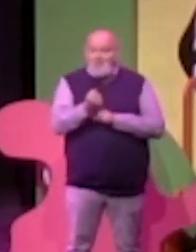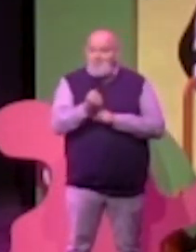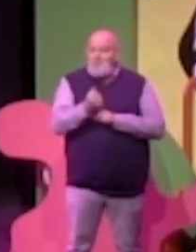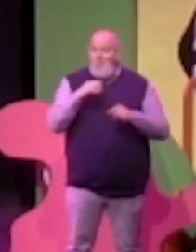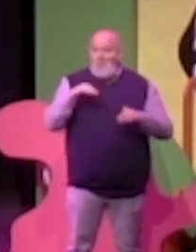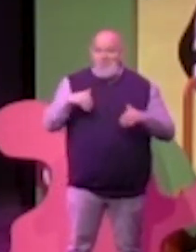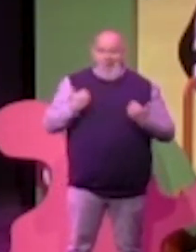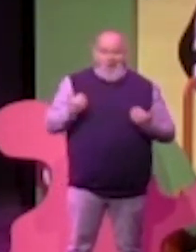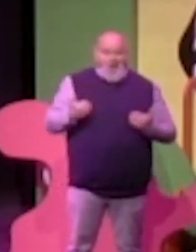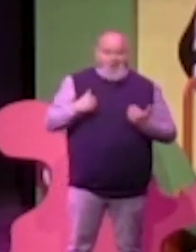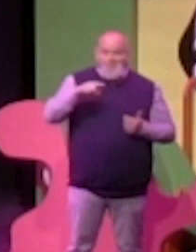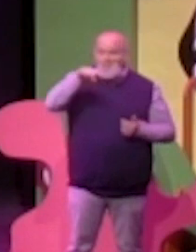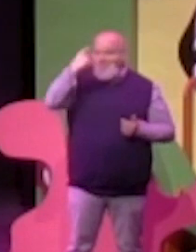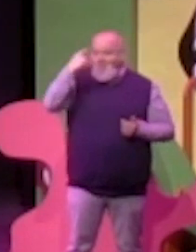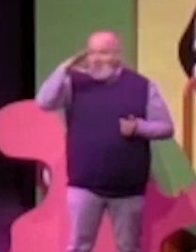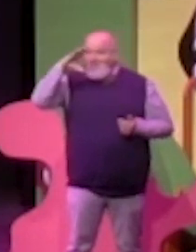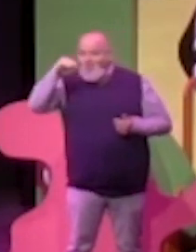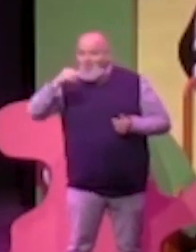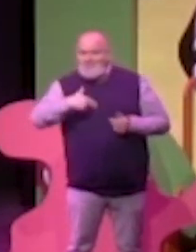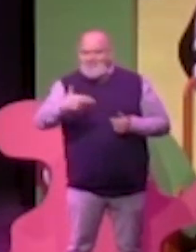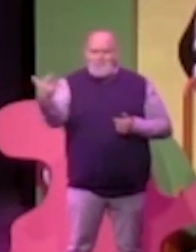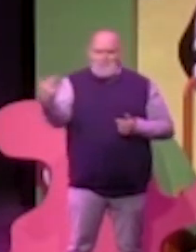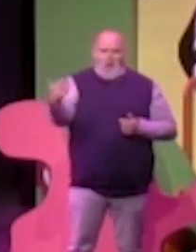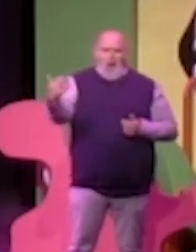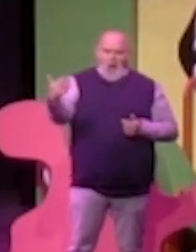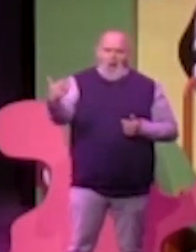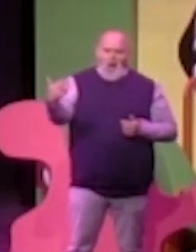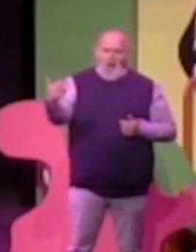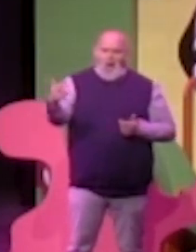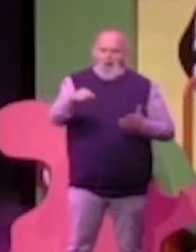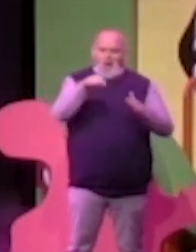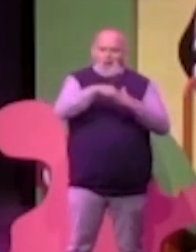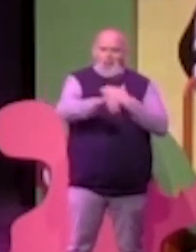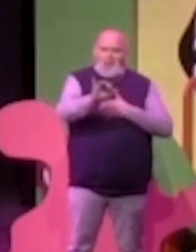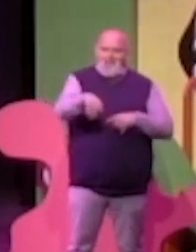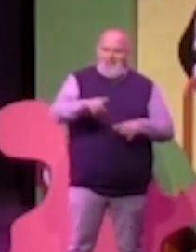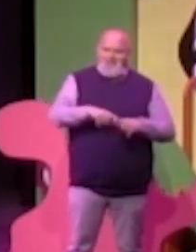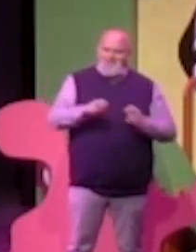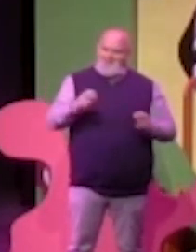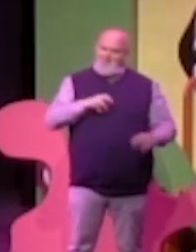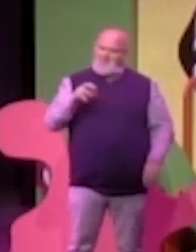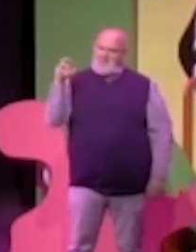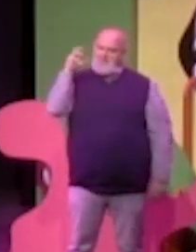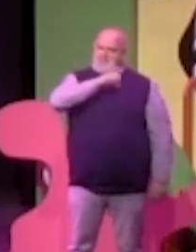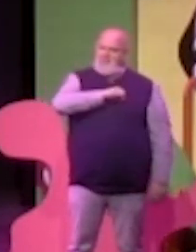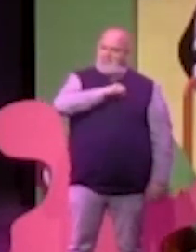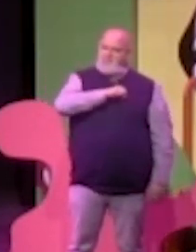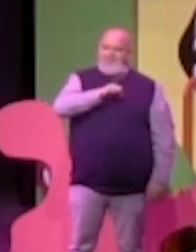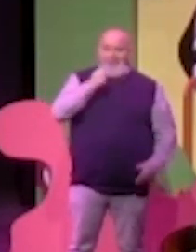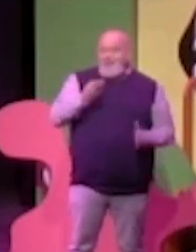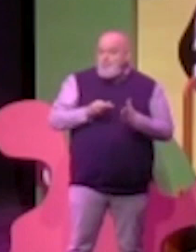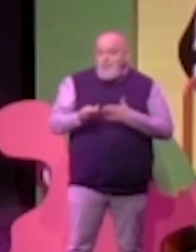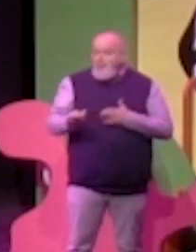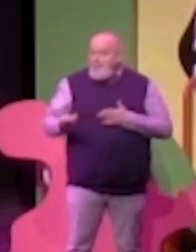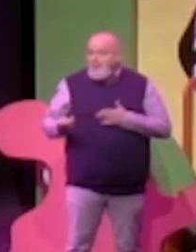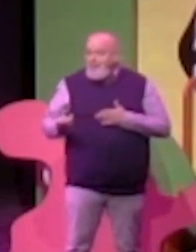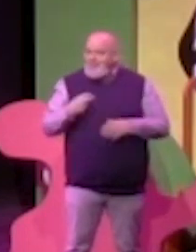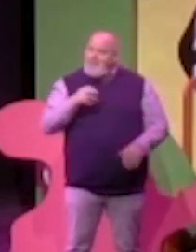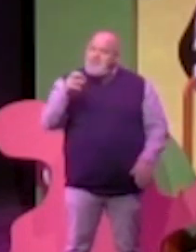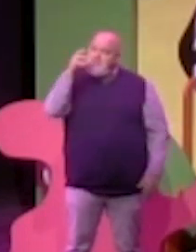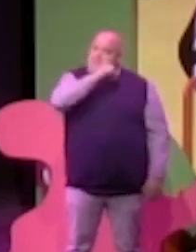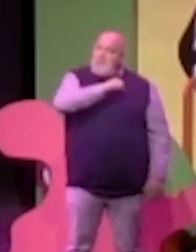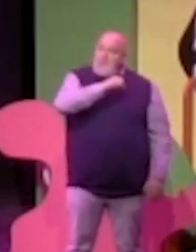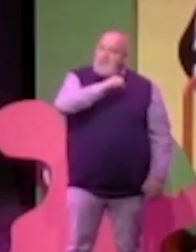young black boys get shot down like that, there is an assumption, not a truth, an